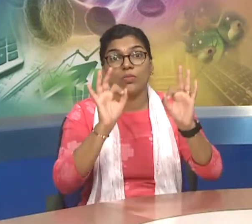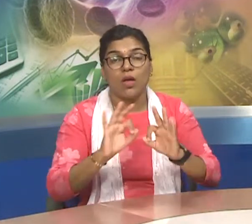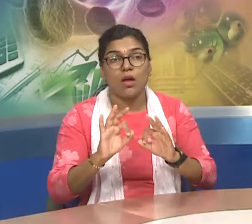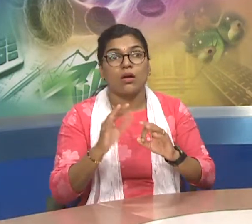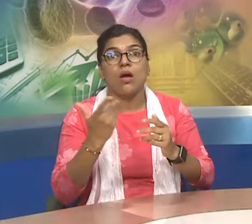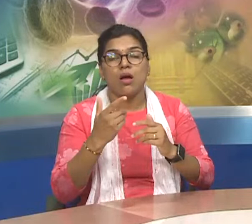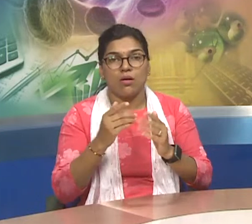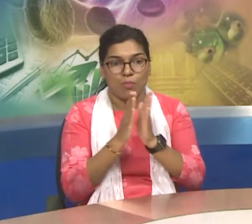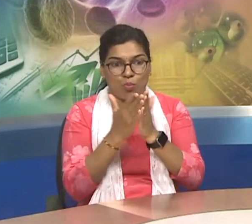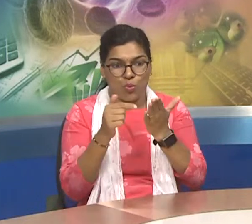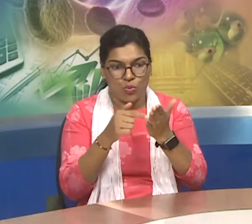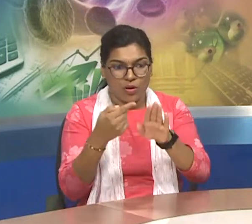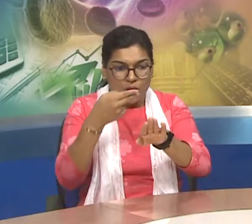Point number 2,